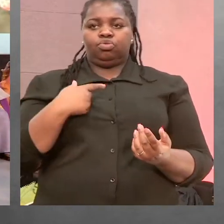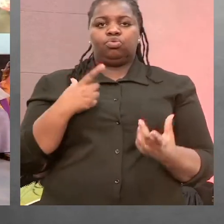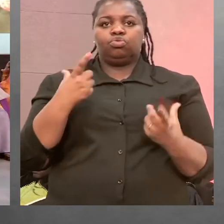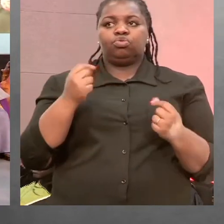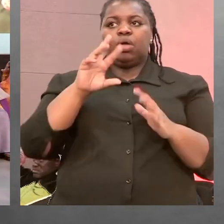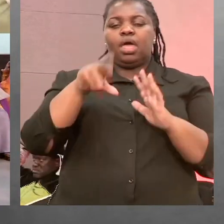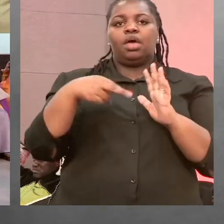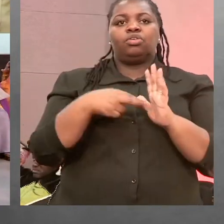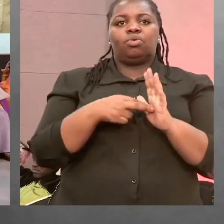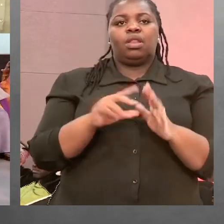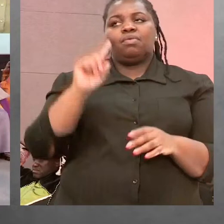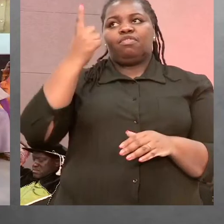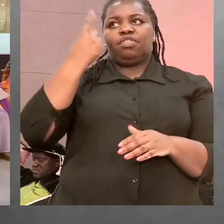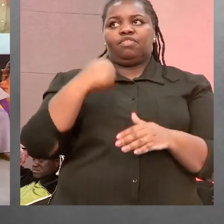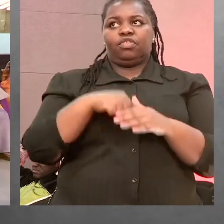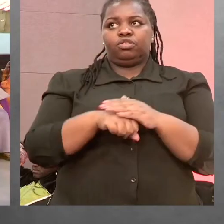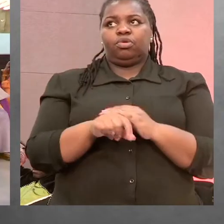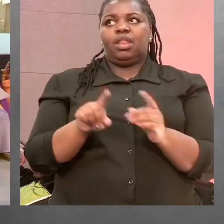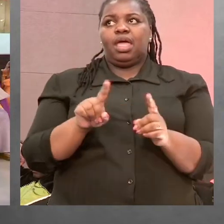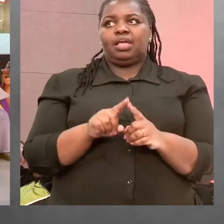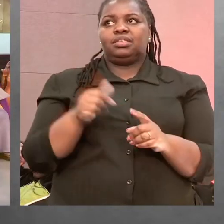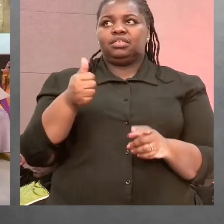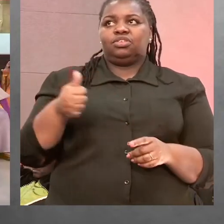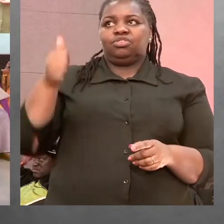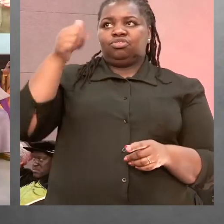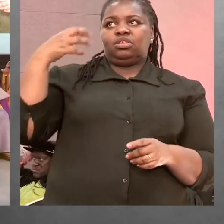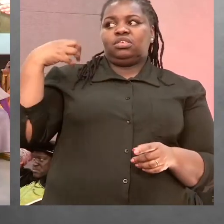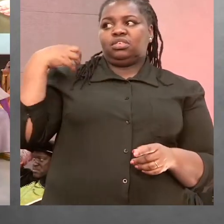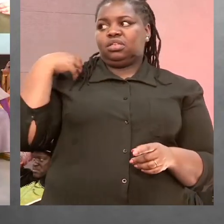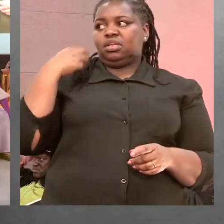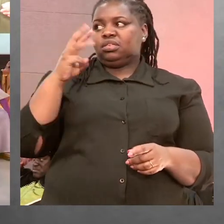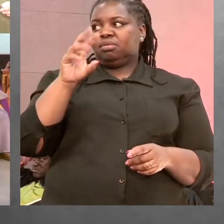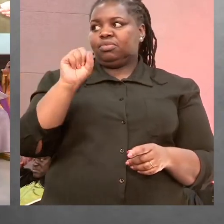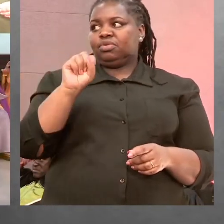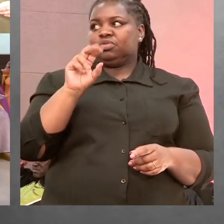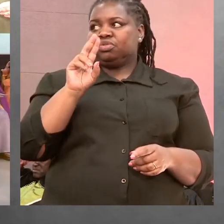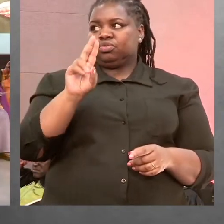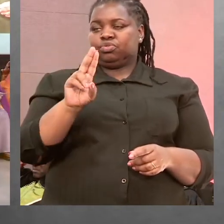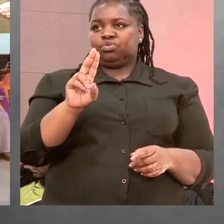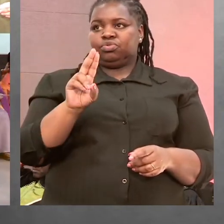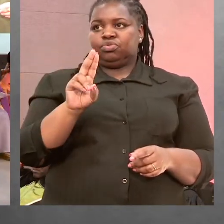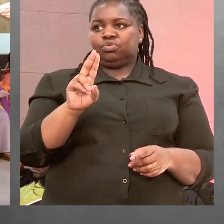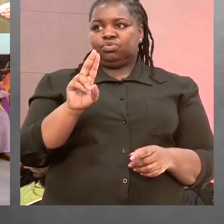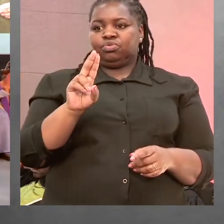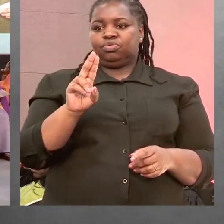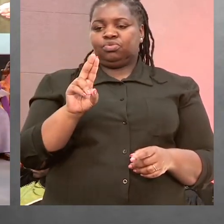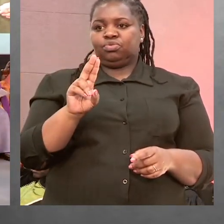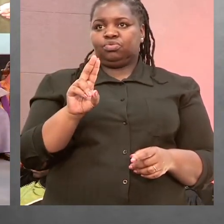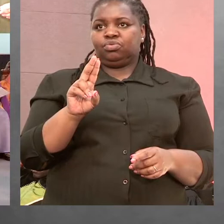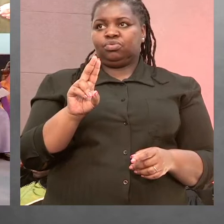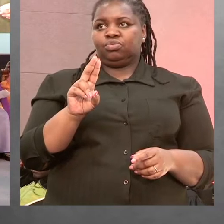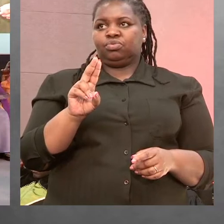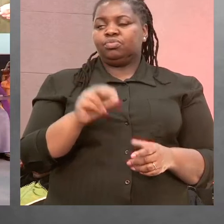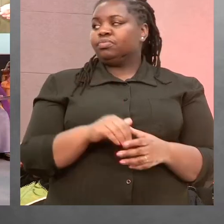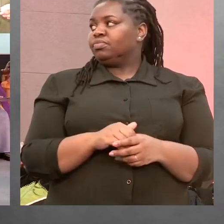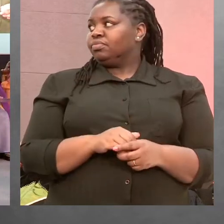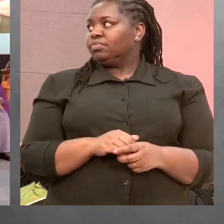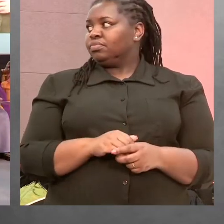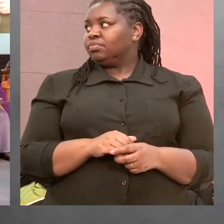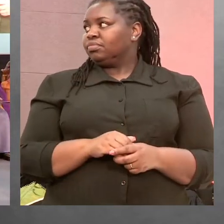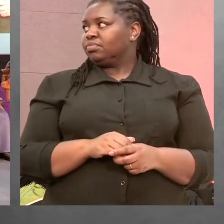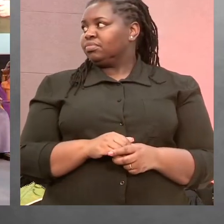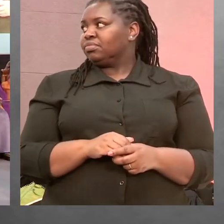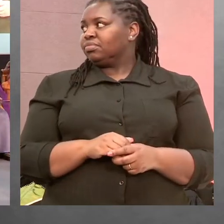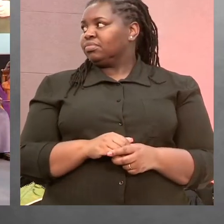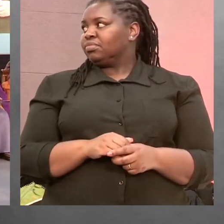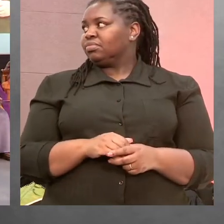role kamafungashe as a chancellor to WSU. Grace it with humility. We